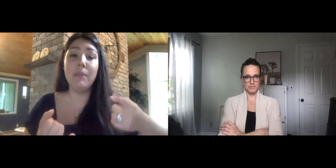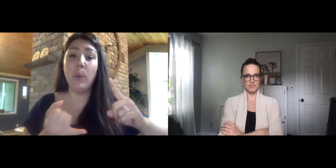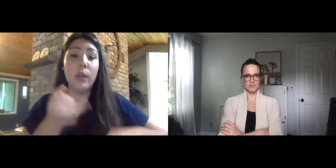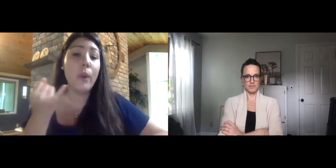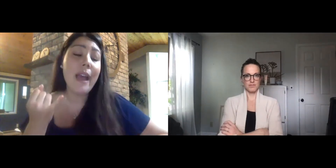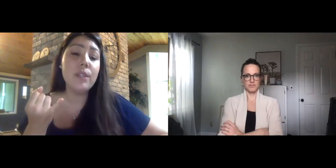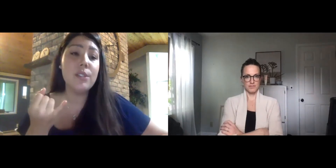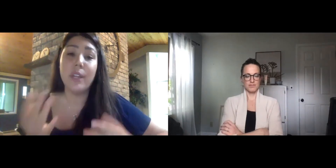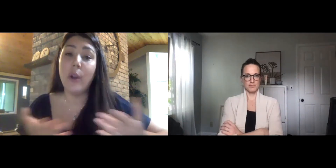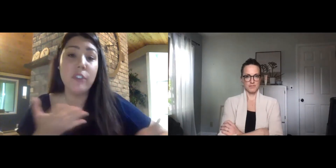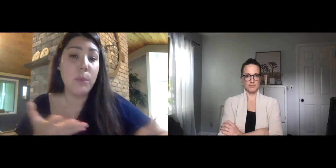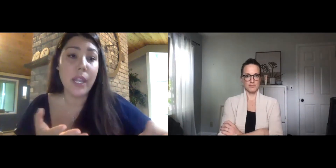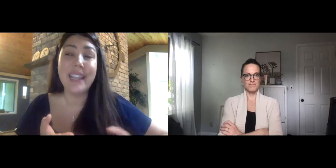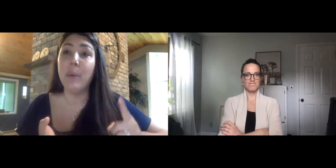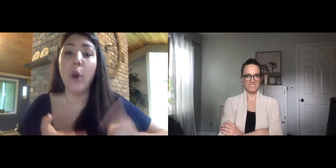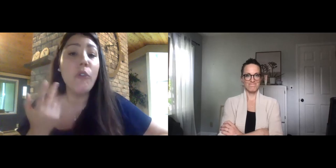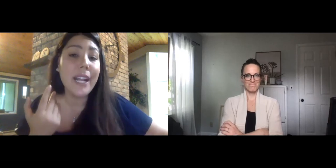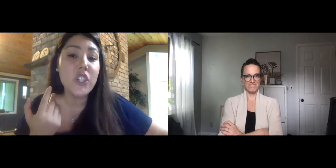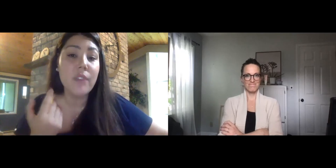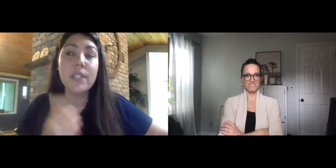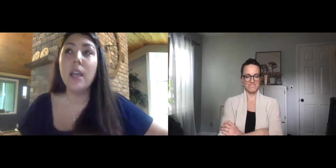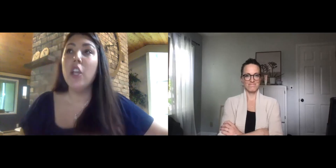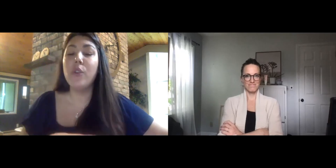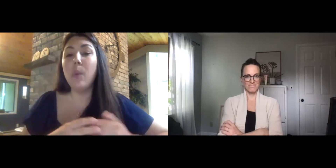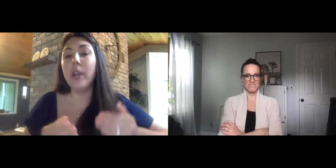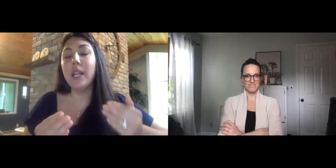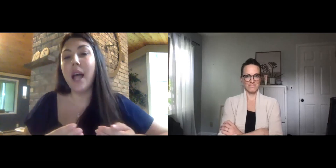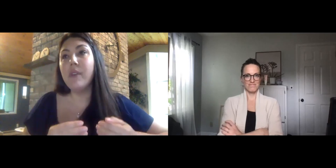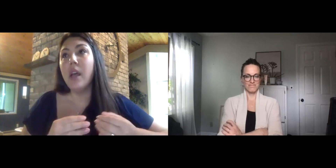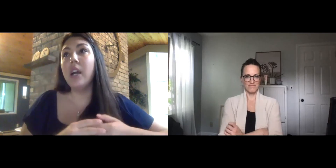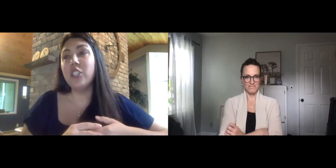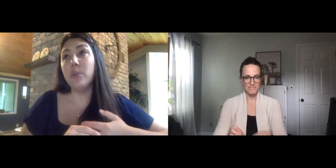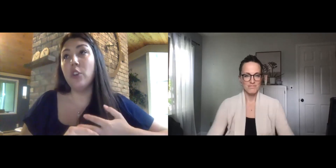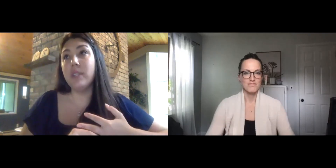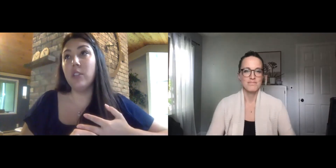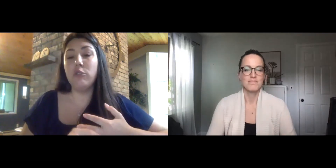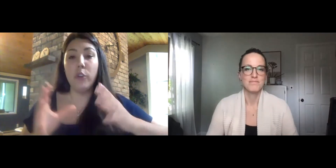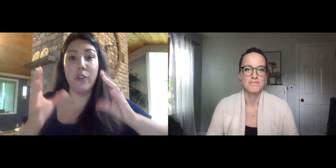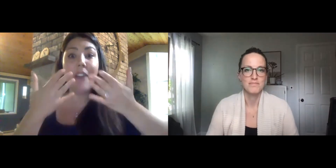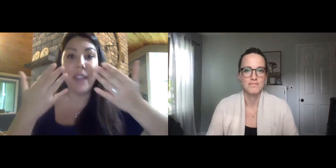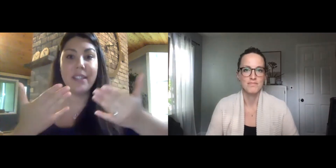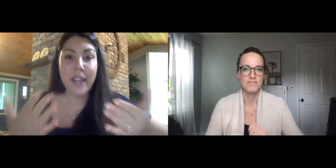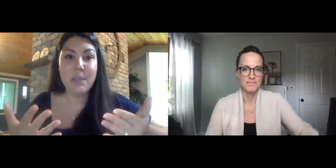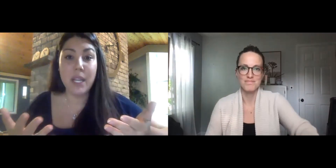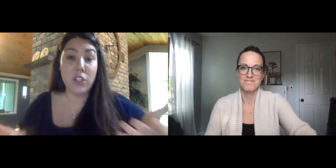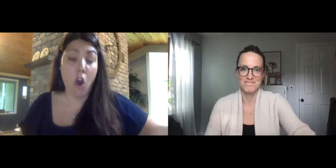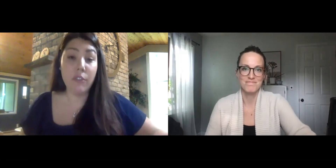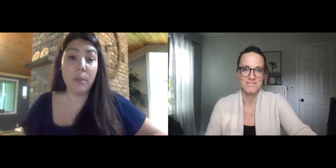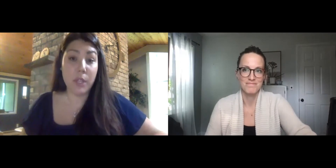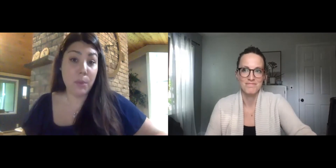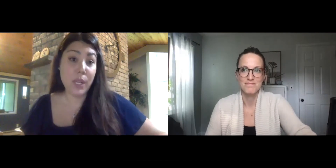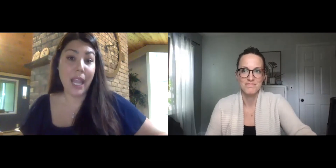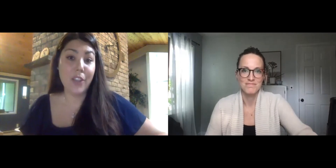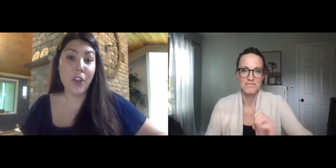deaf people, they work in warehouses, so they don't have to communicate. They work overnight shifts. You know, they work in a lot of customer service industries where you're not face to face because it's hard